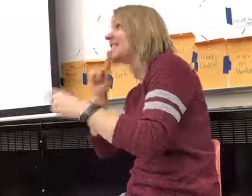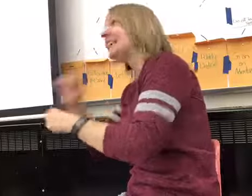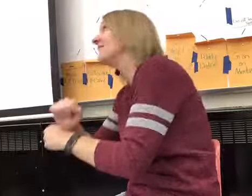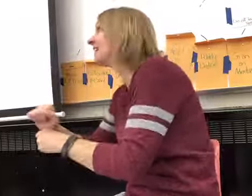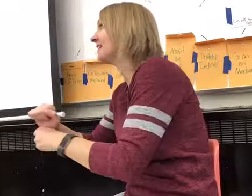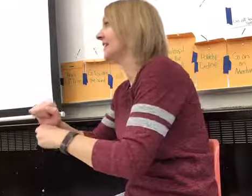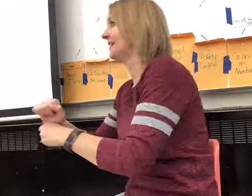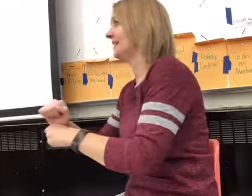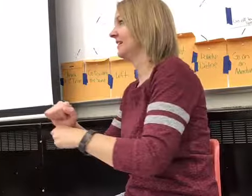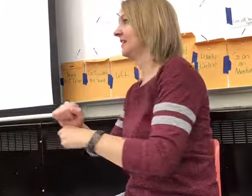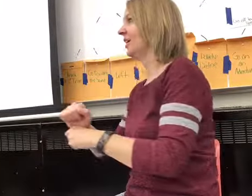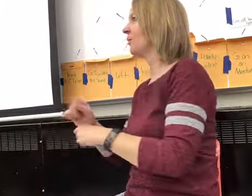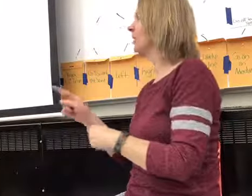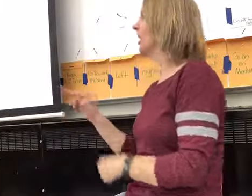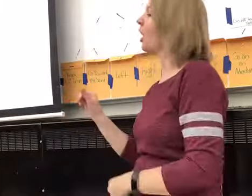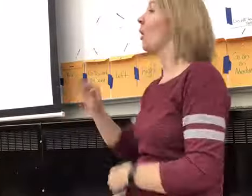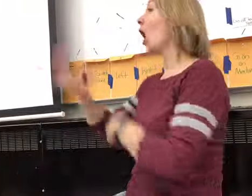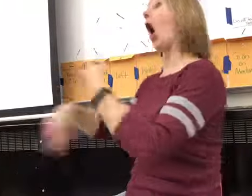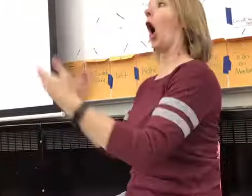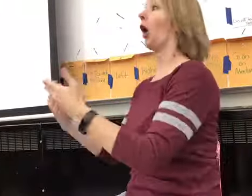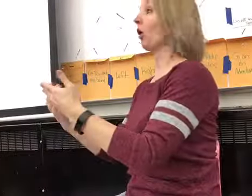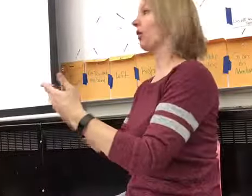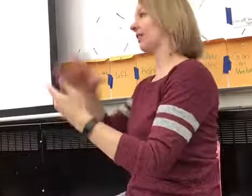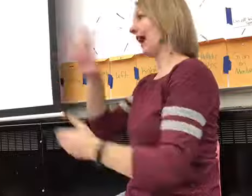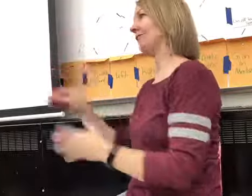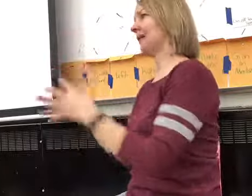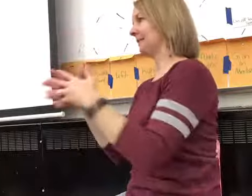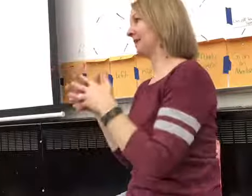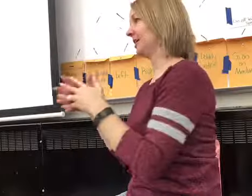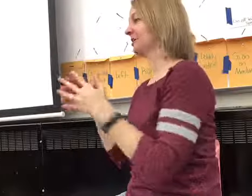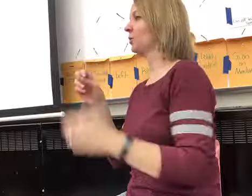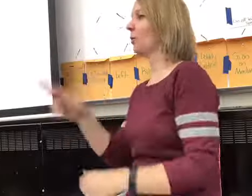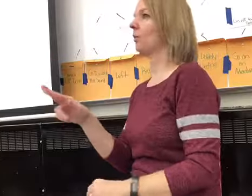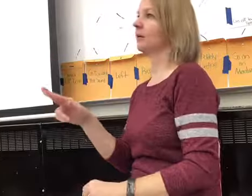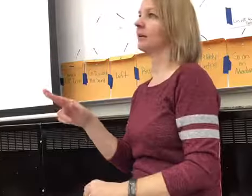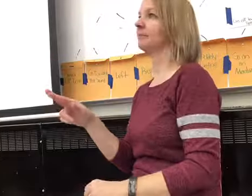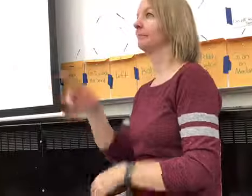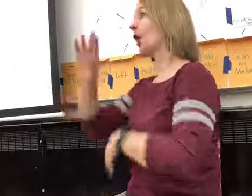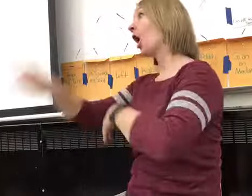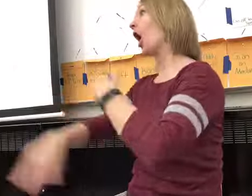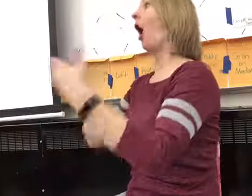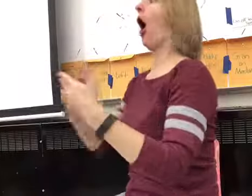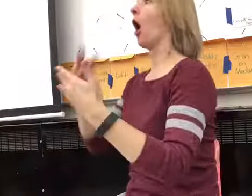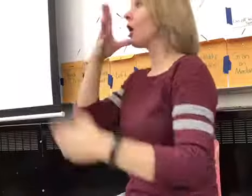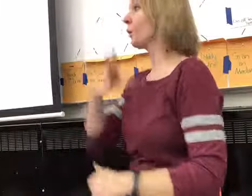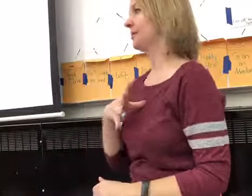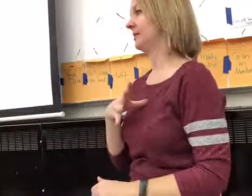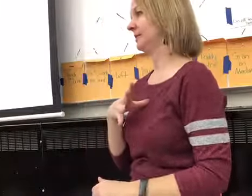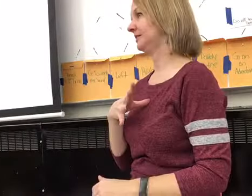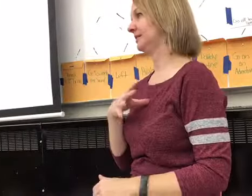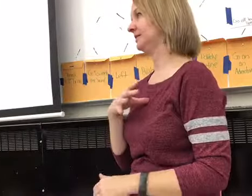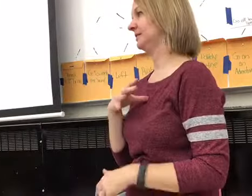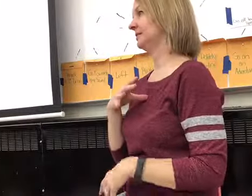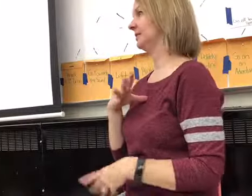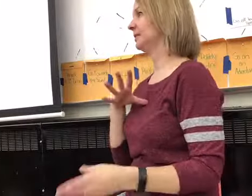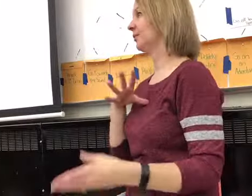guys were all African Americans did sharecropping, or all women were in textile mills in the